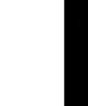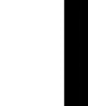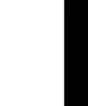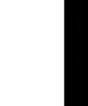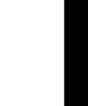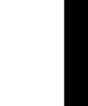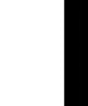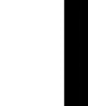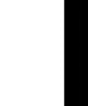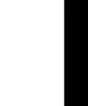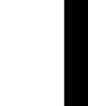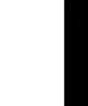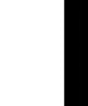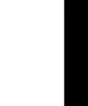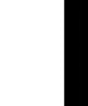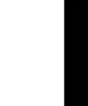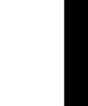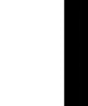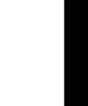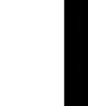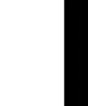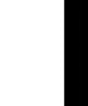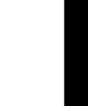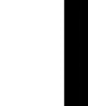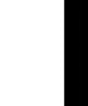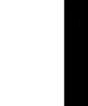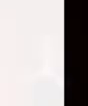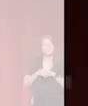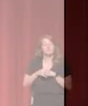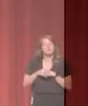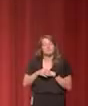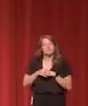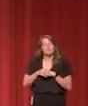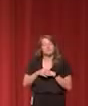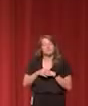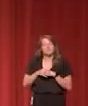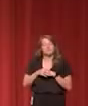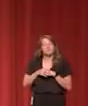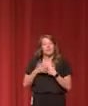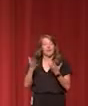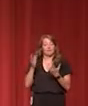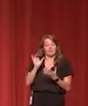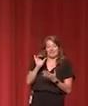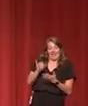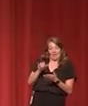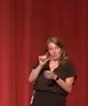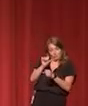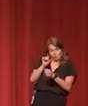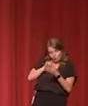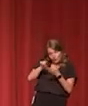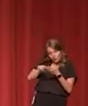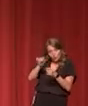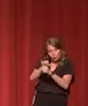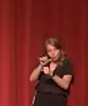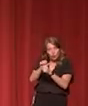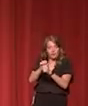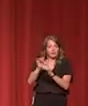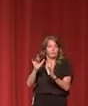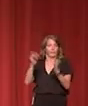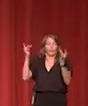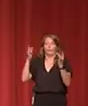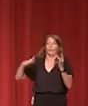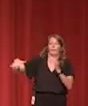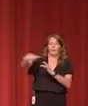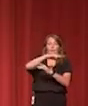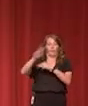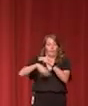have a diagnosis of MCI, and many others are cognitively normal, but at least one of their parents has the disease, so they are at